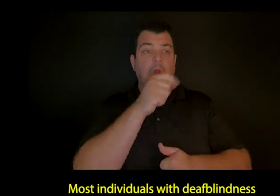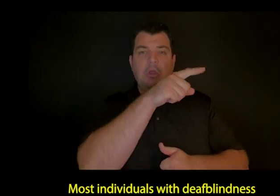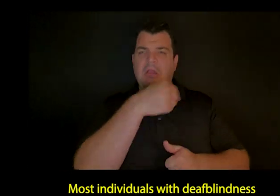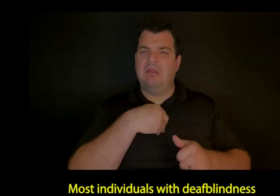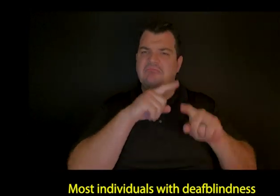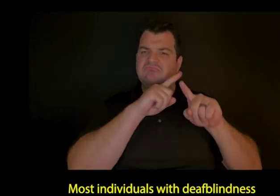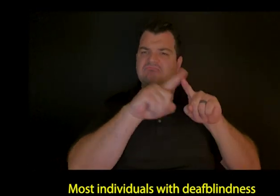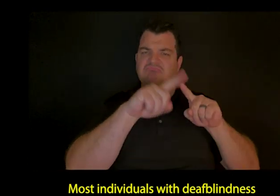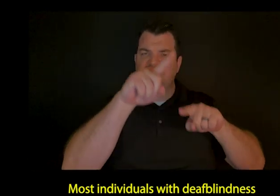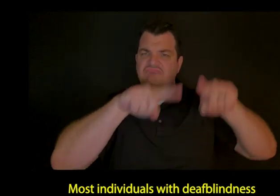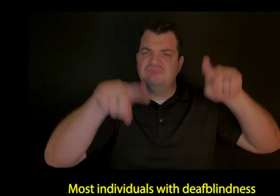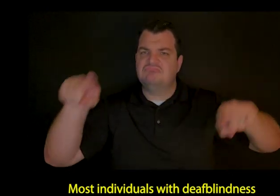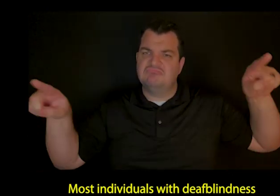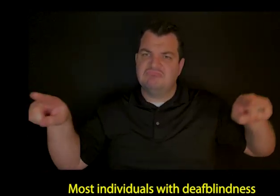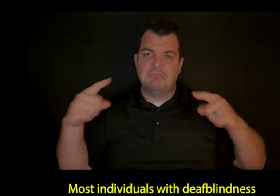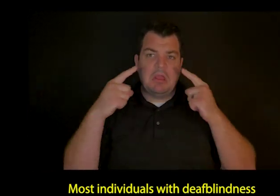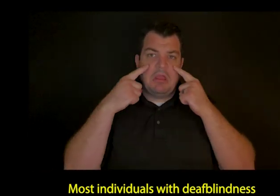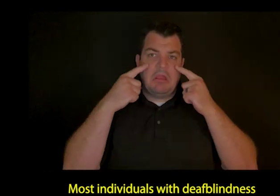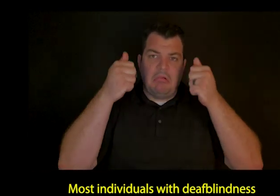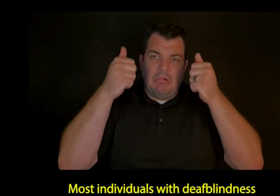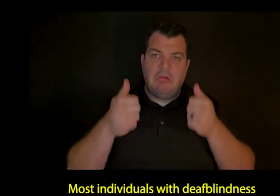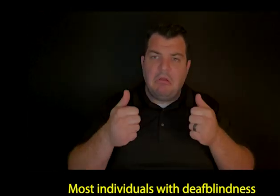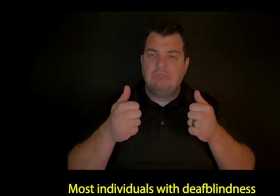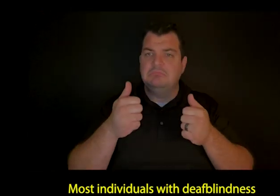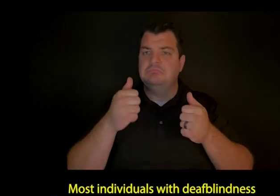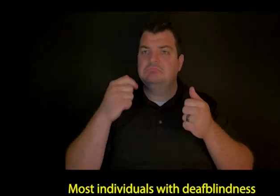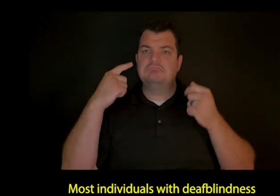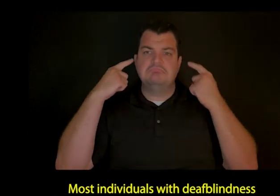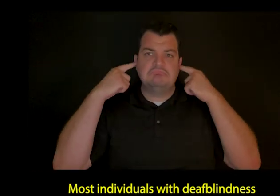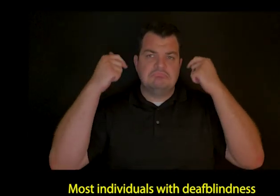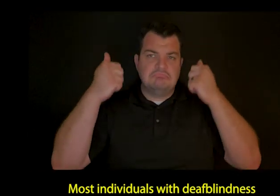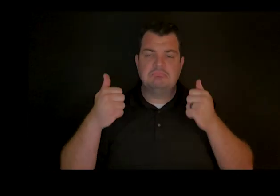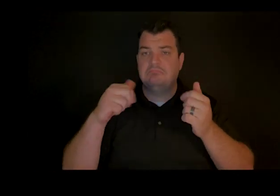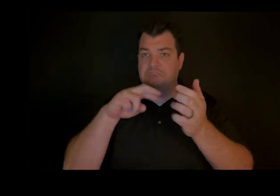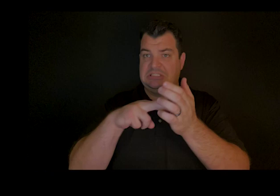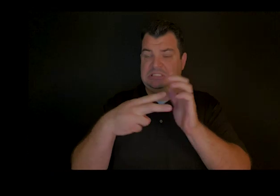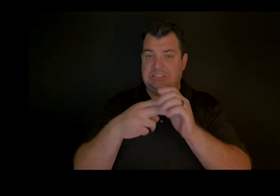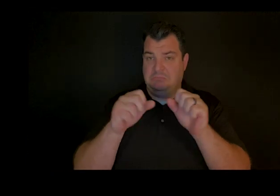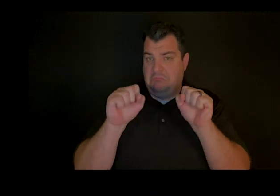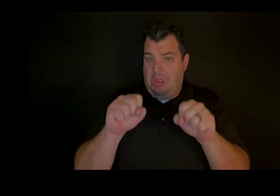Most individuals with deafblindness have varying degrees of functional vision and hearing.